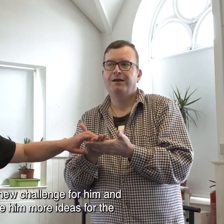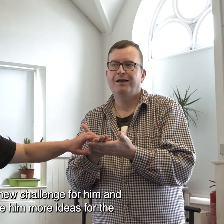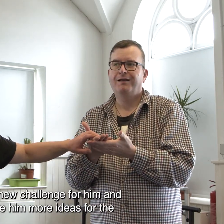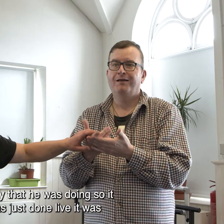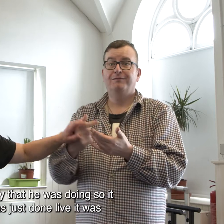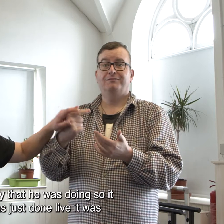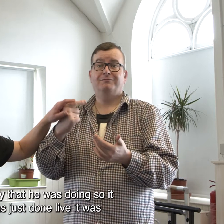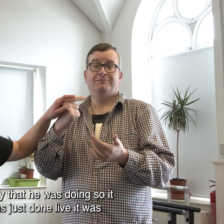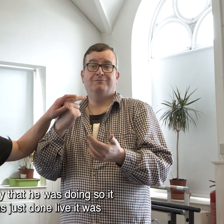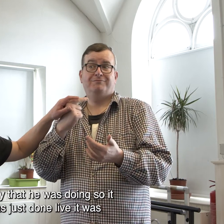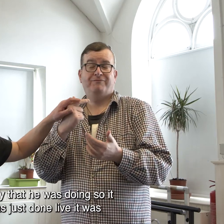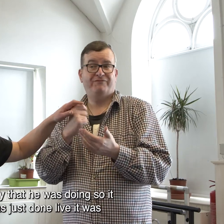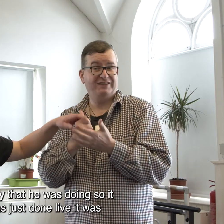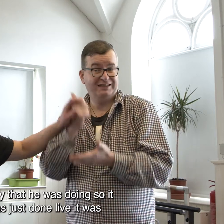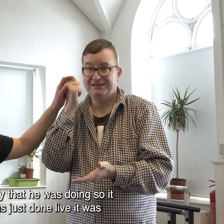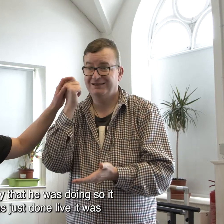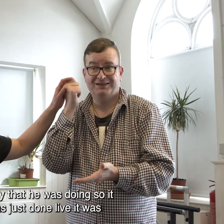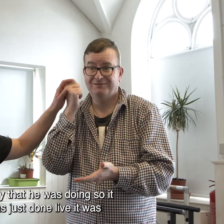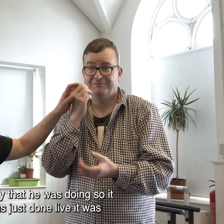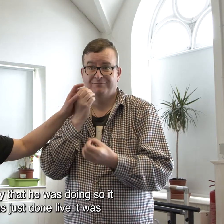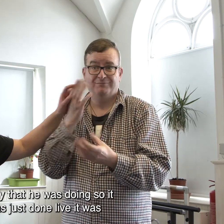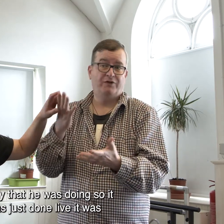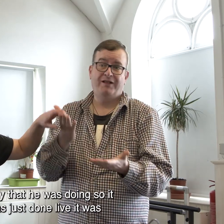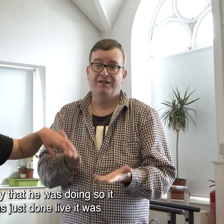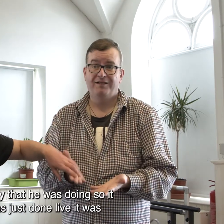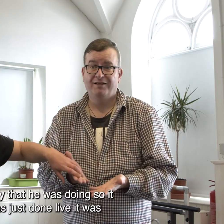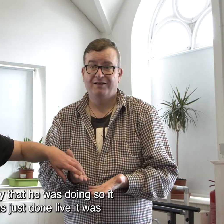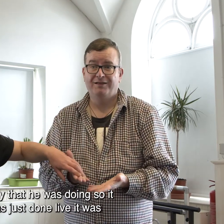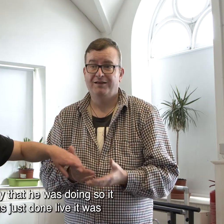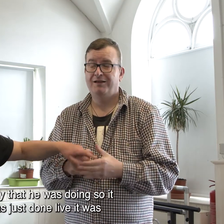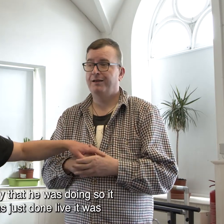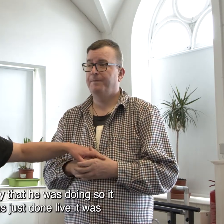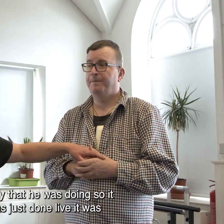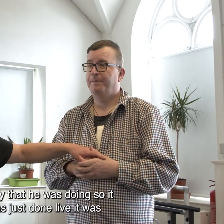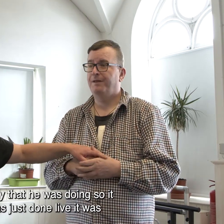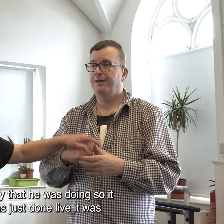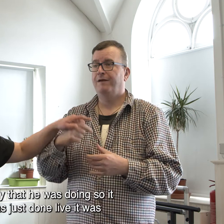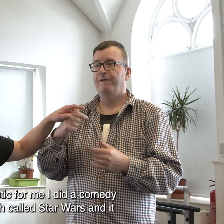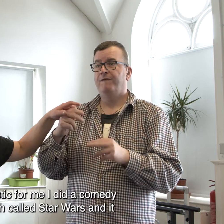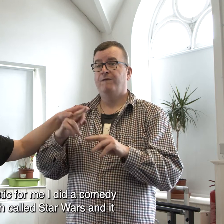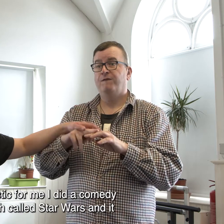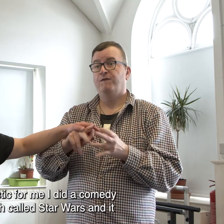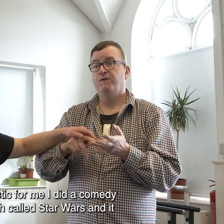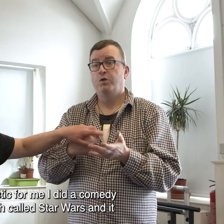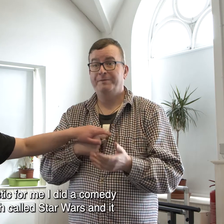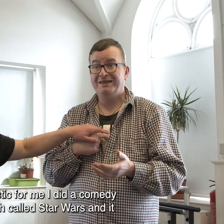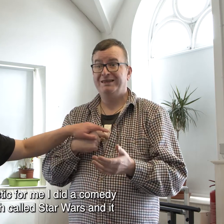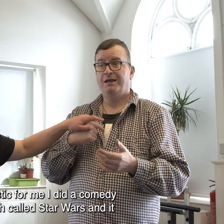poetry that he was doing. So it was just done live, it was fantastic.